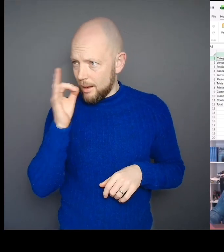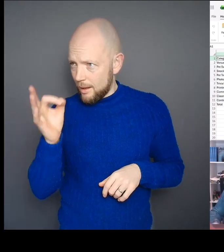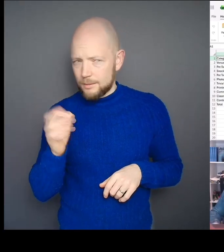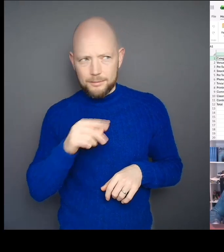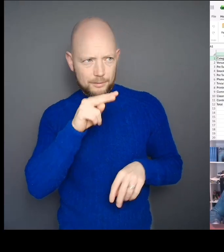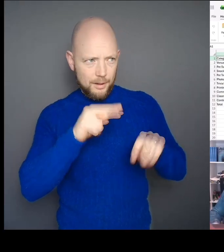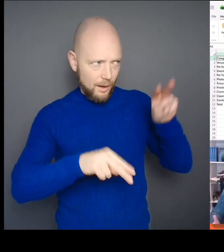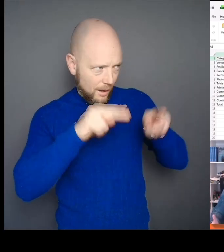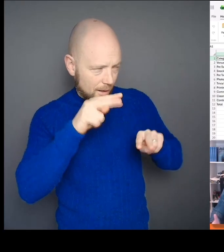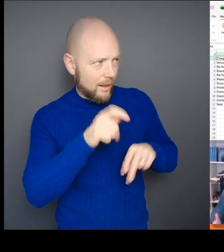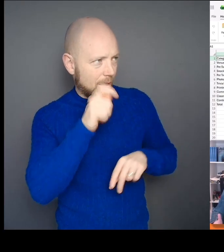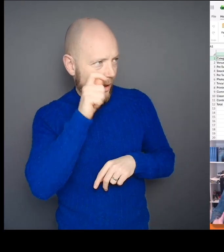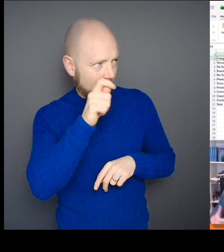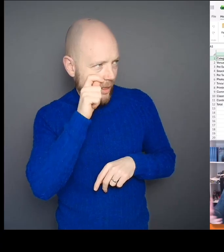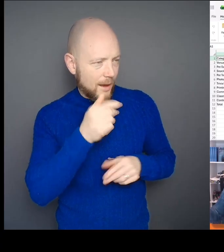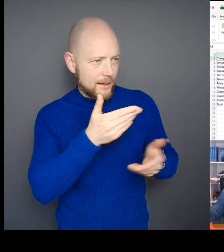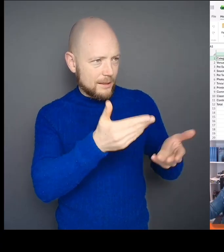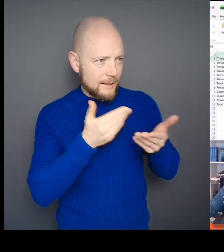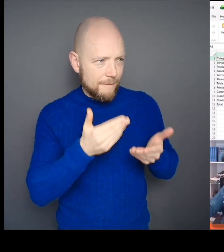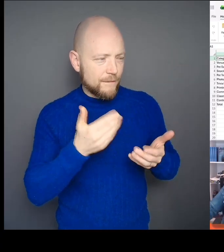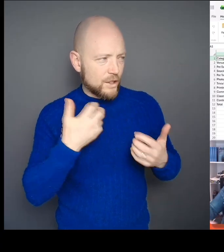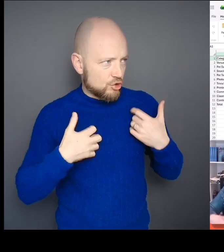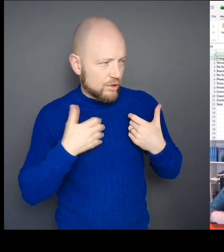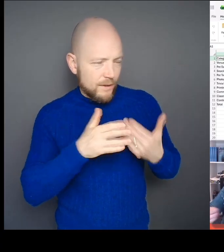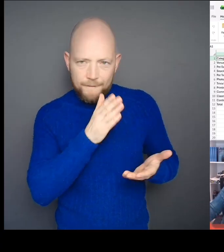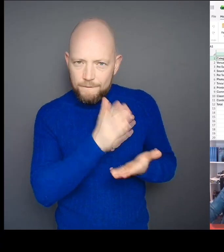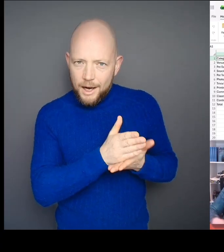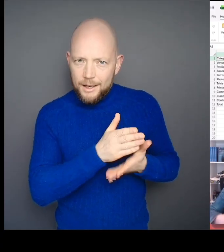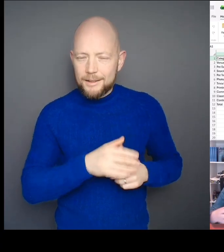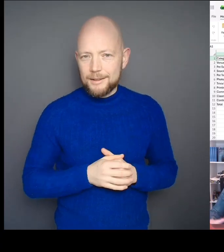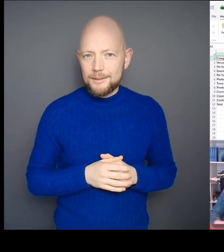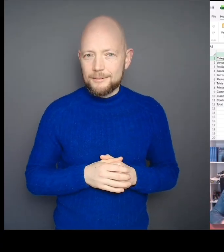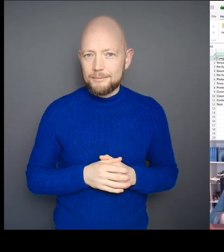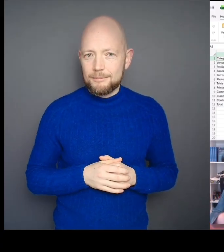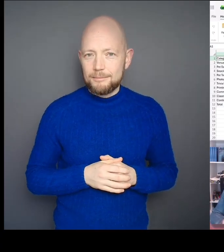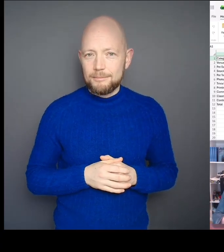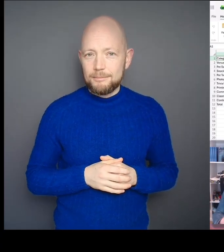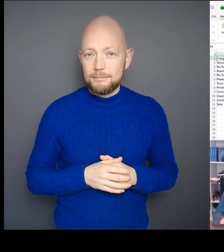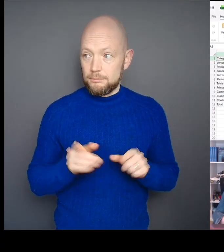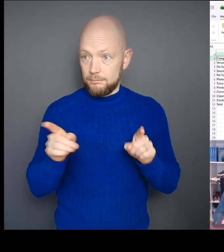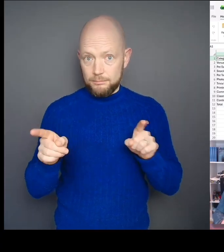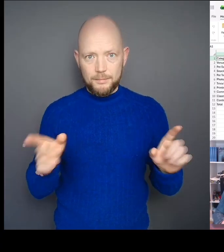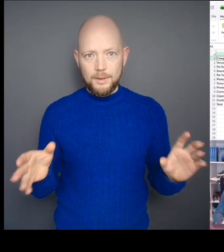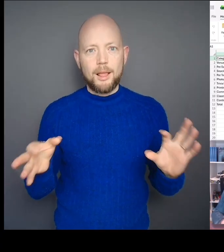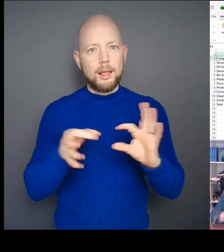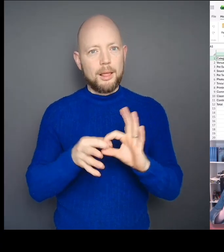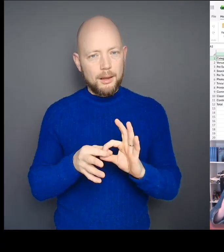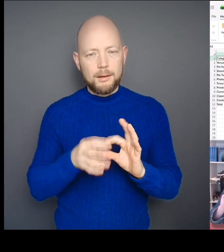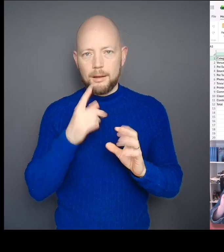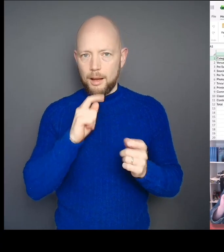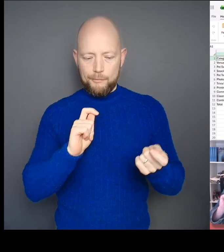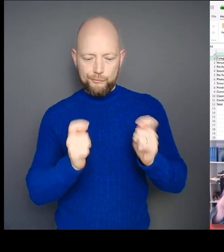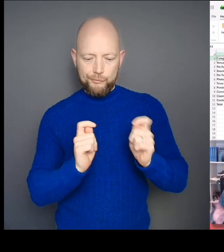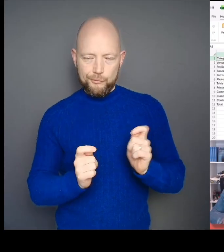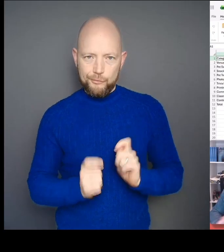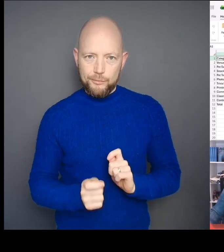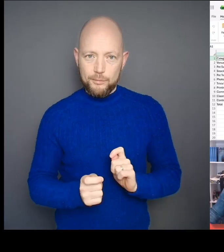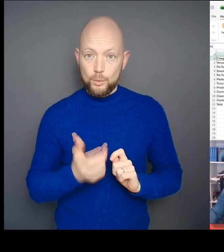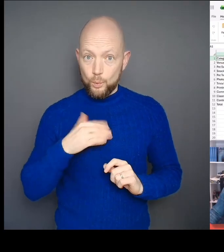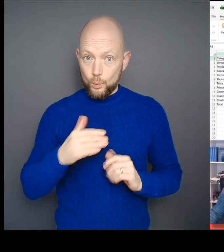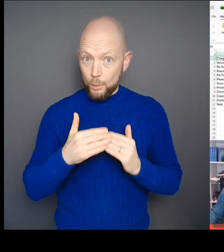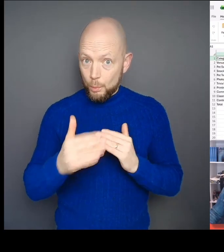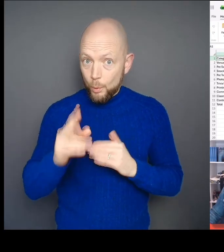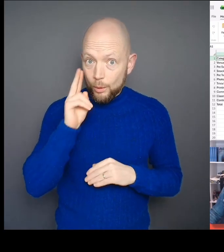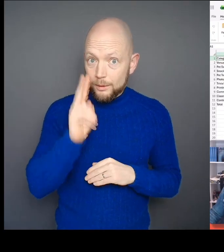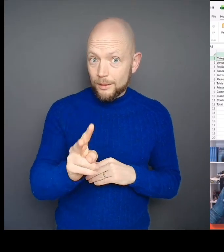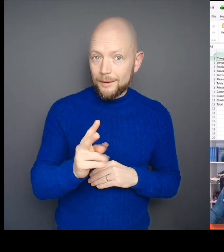workbook, give me interesting insights, start to actually work with the workbook to do things and change things. And if you want to see more on that, I've got a